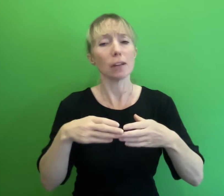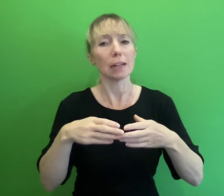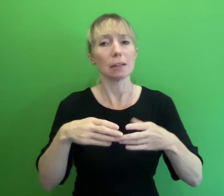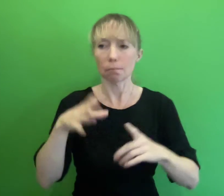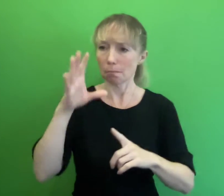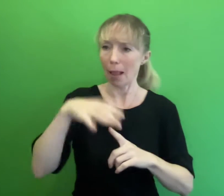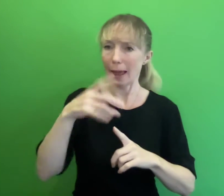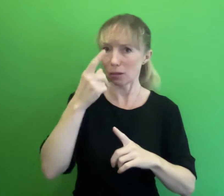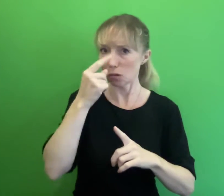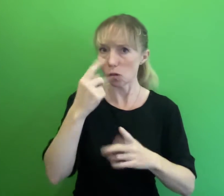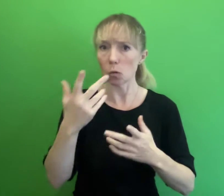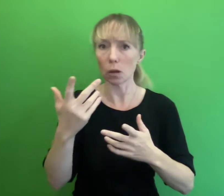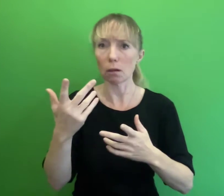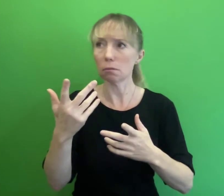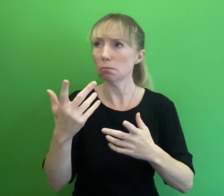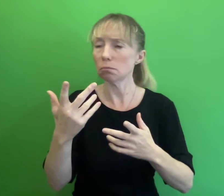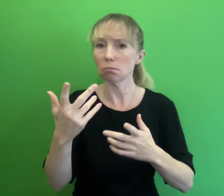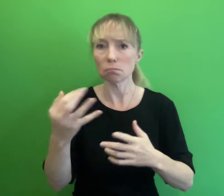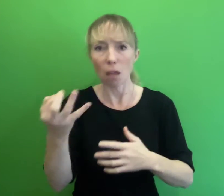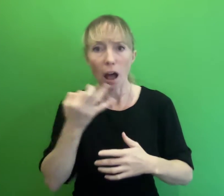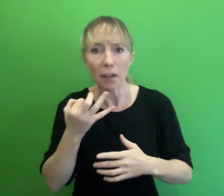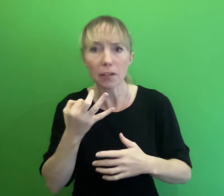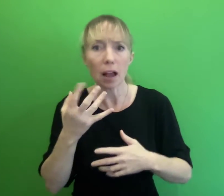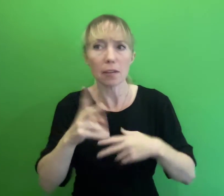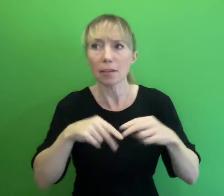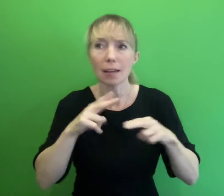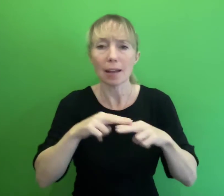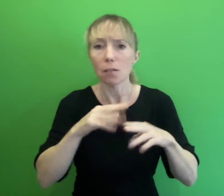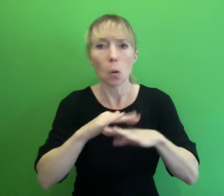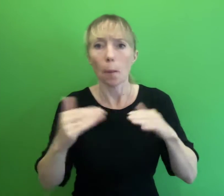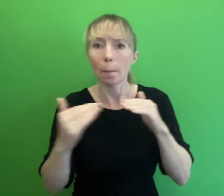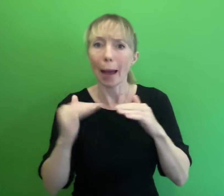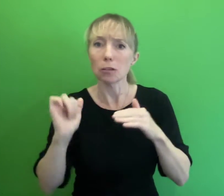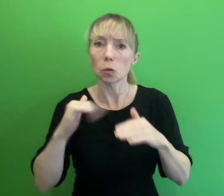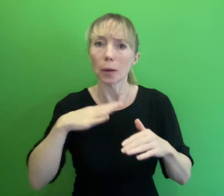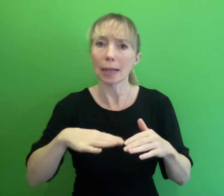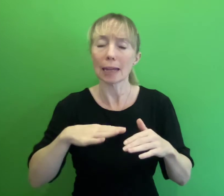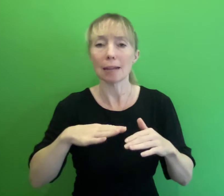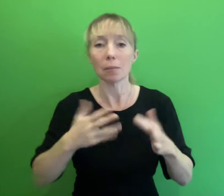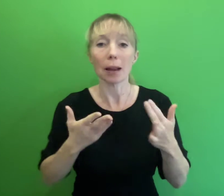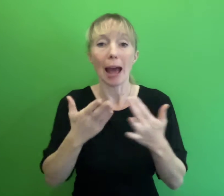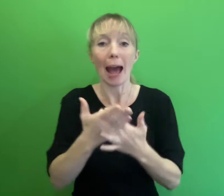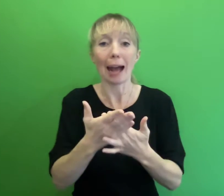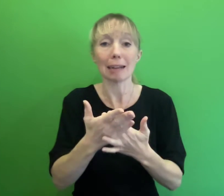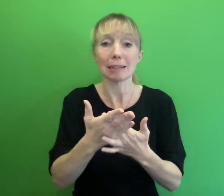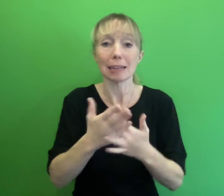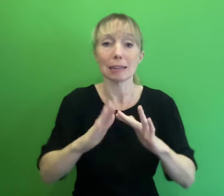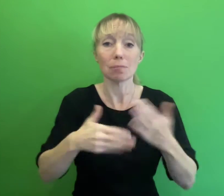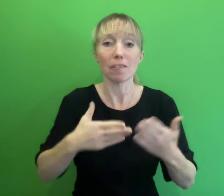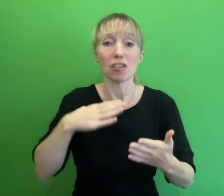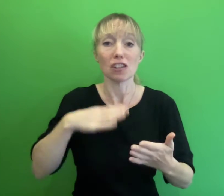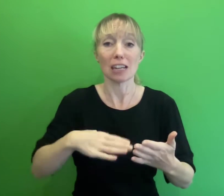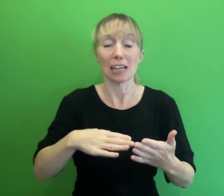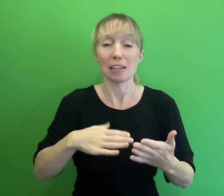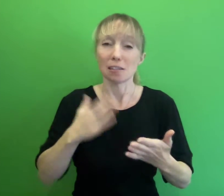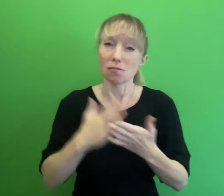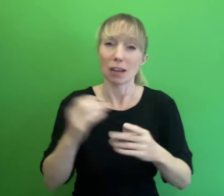us about an unmet need and where access provision needs are seen as crucial to the work. Jamie